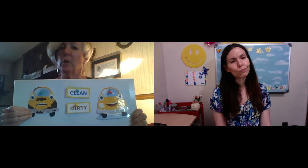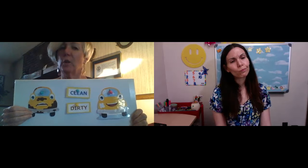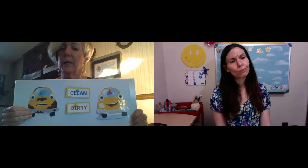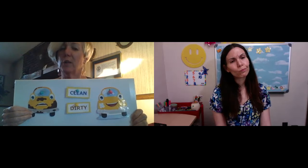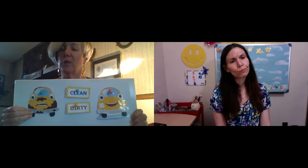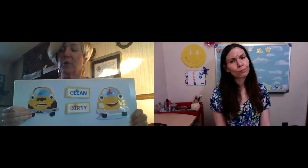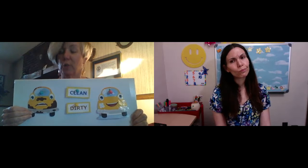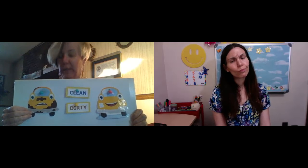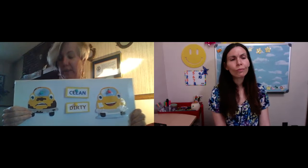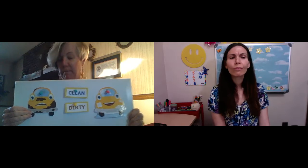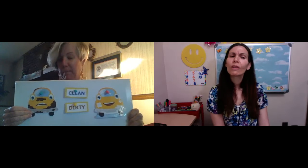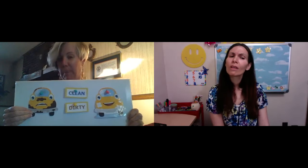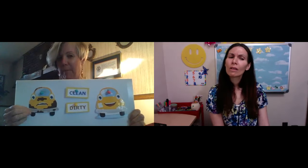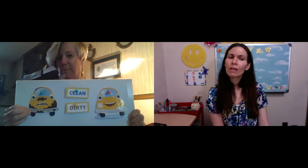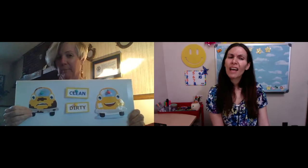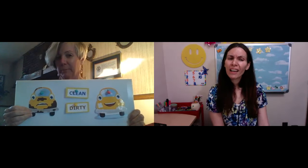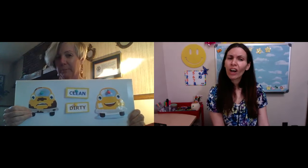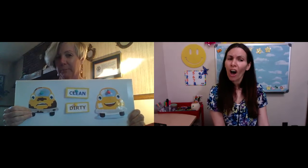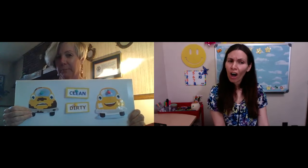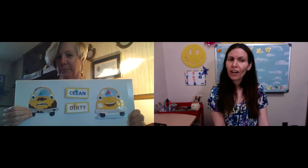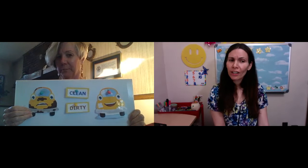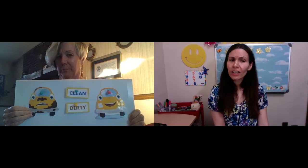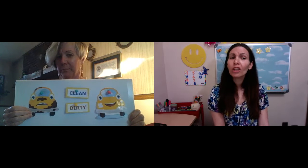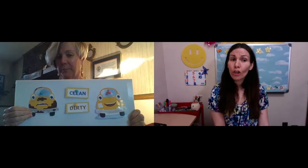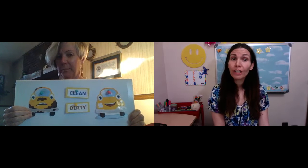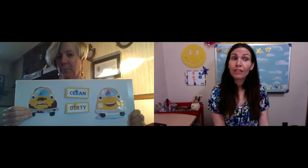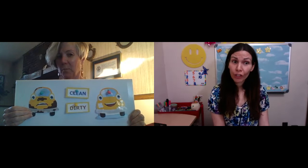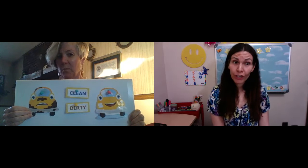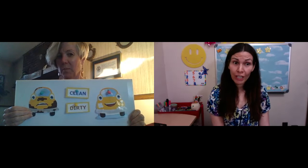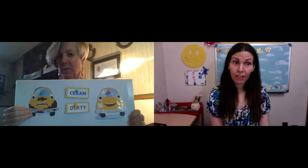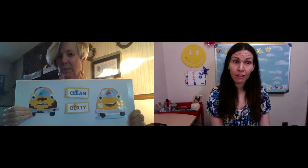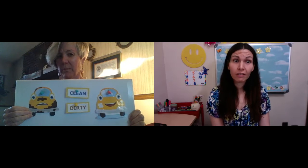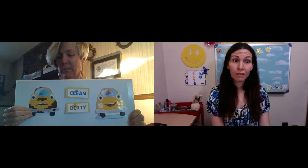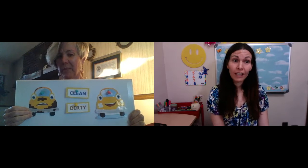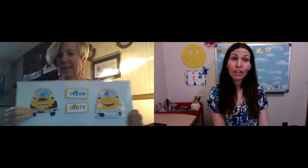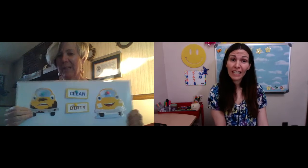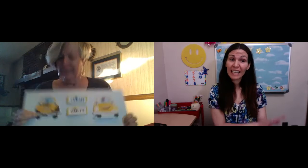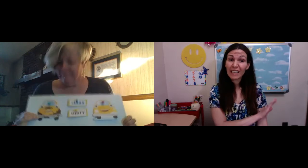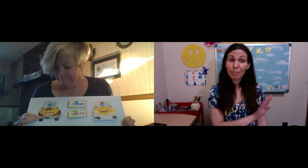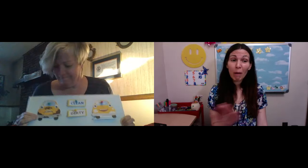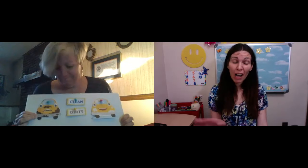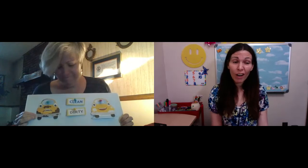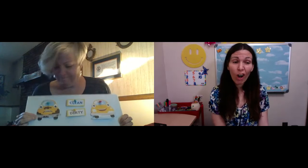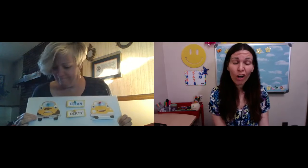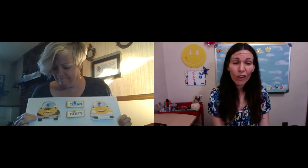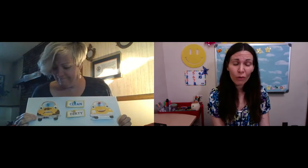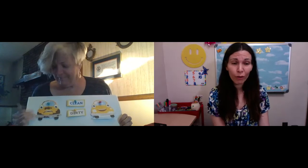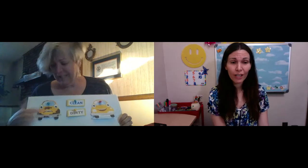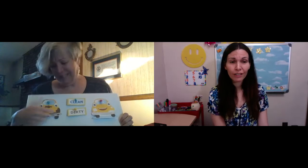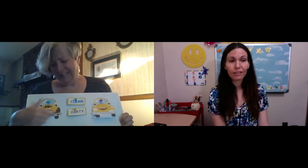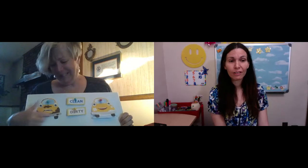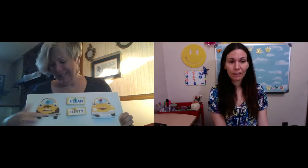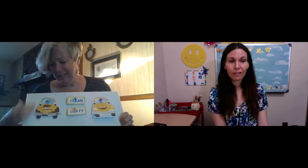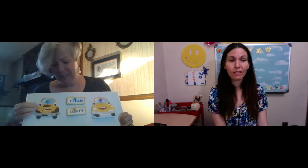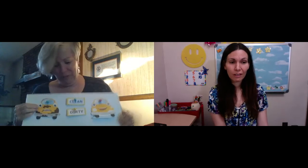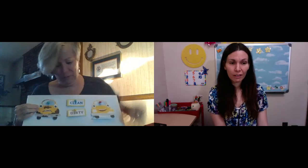car look dirty? That car looks dirty. It looks like it has mud all over